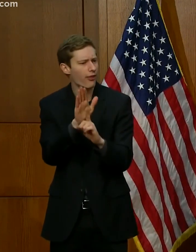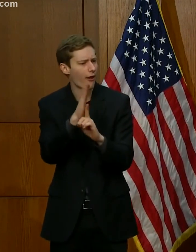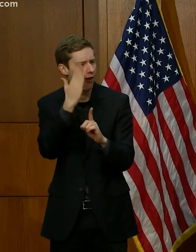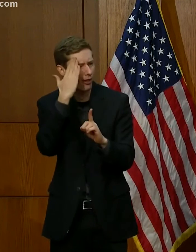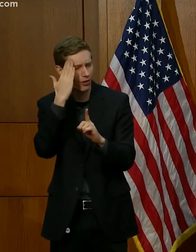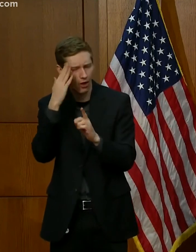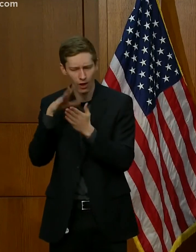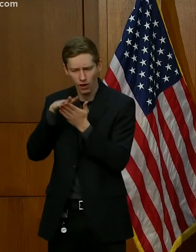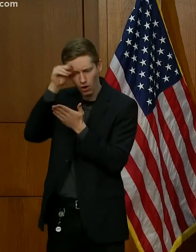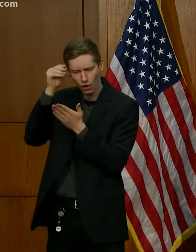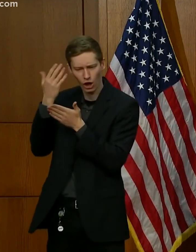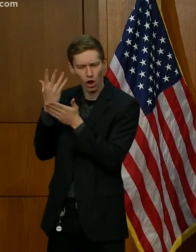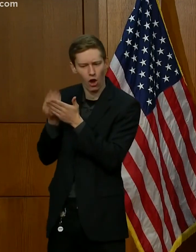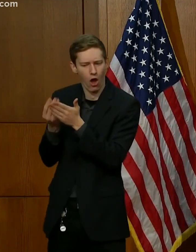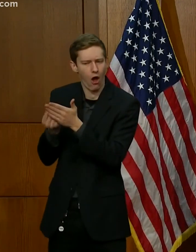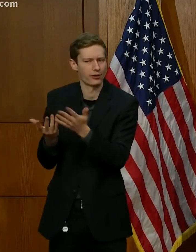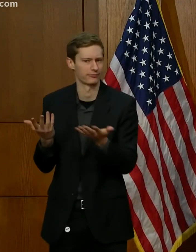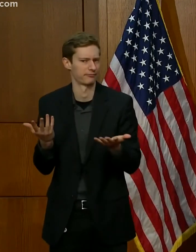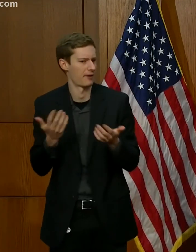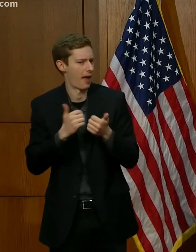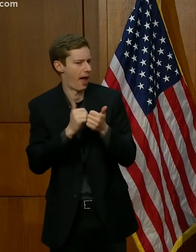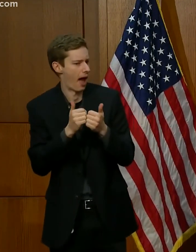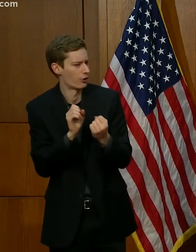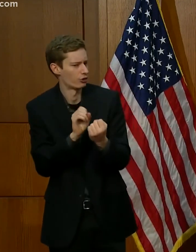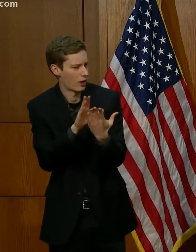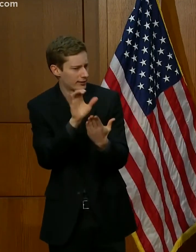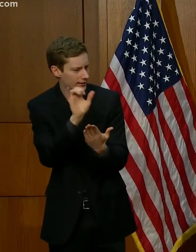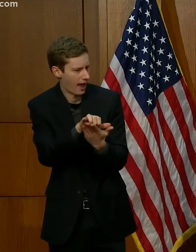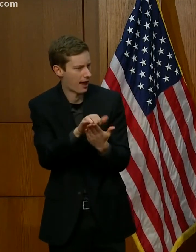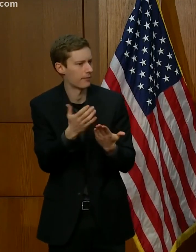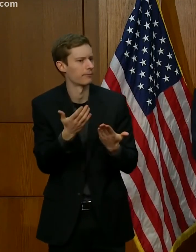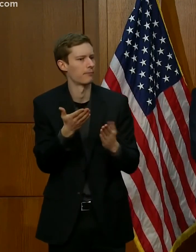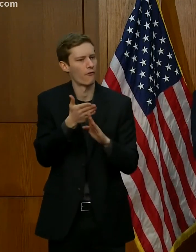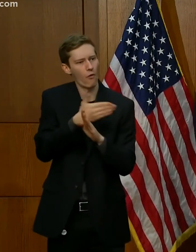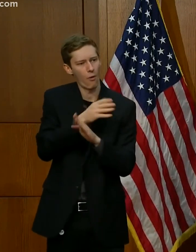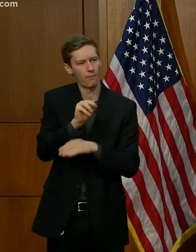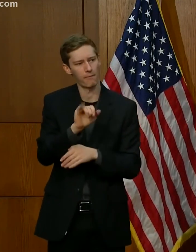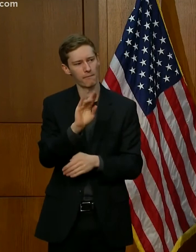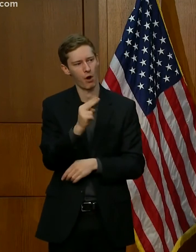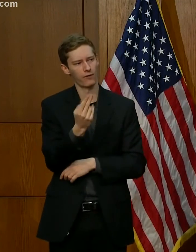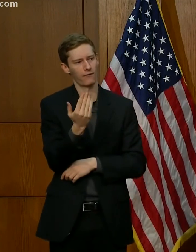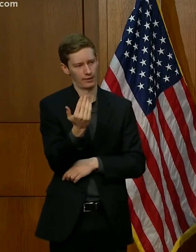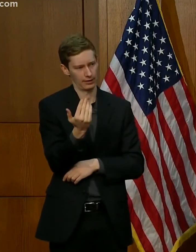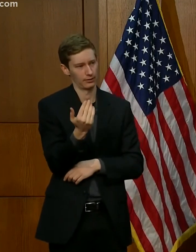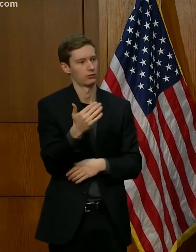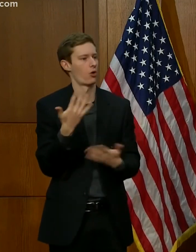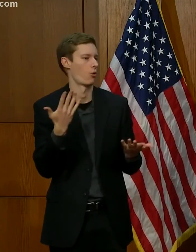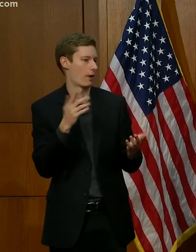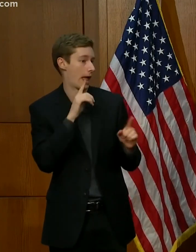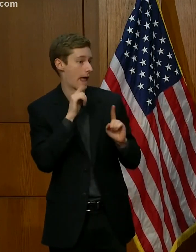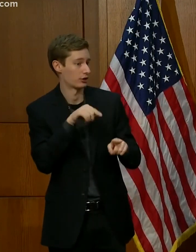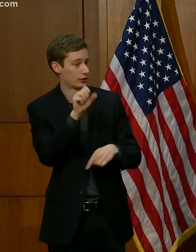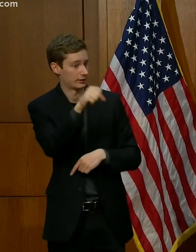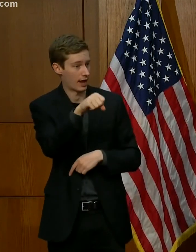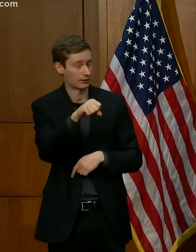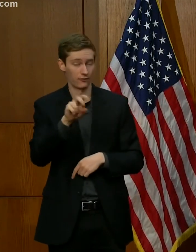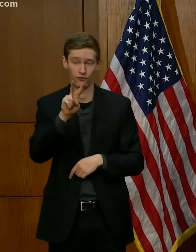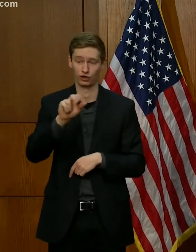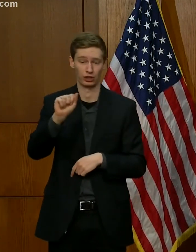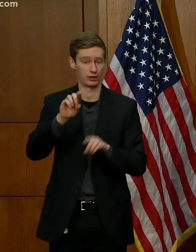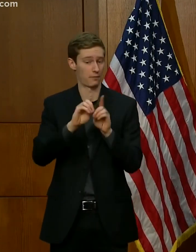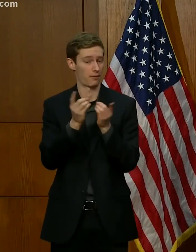year in the context of what we've seen prior to March 15th. And so, yes, the VDOE will be